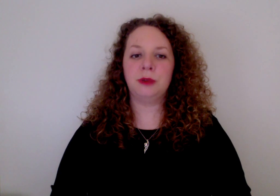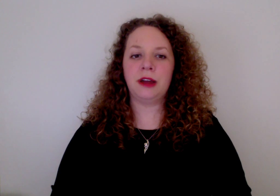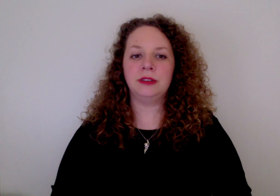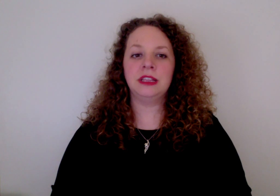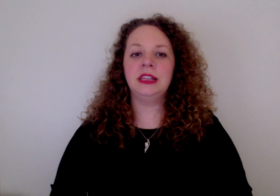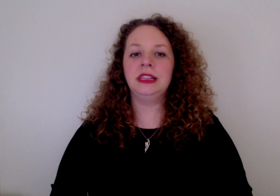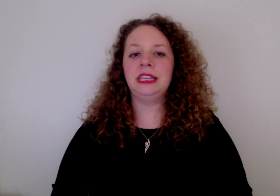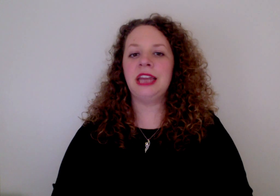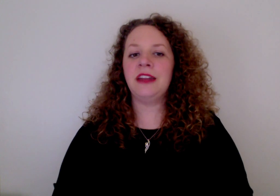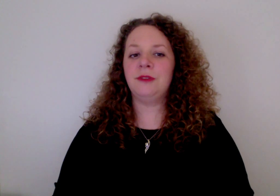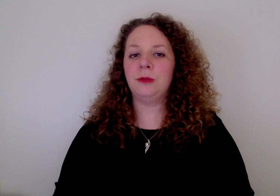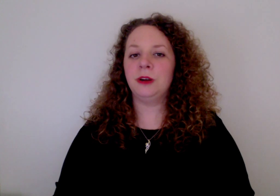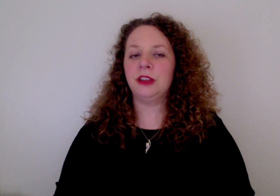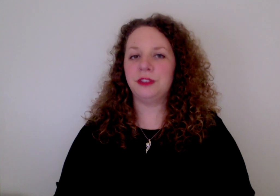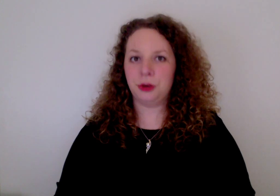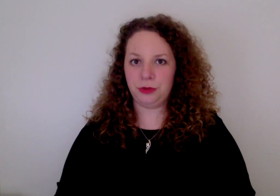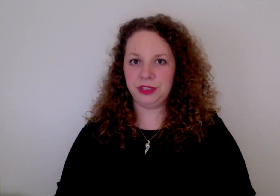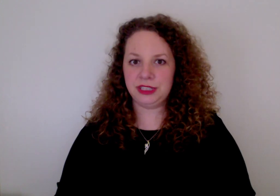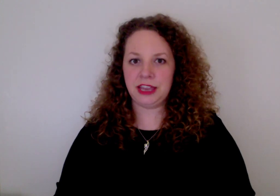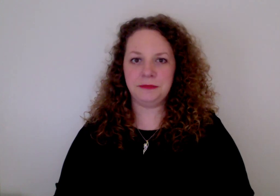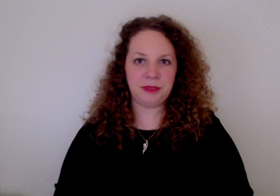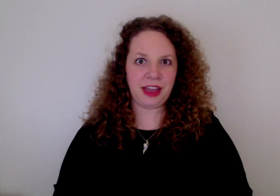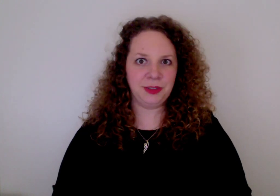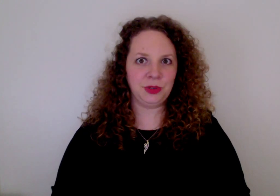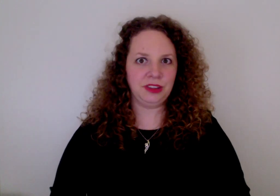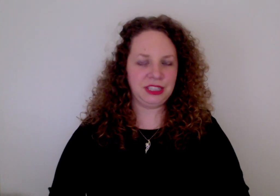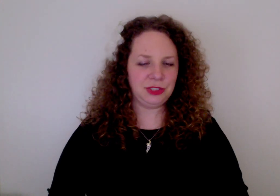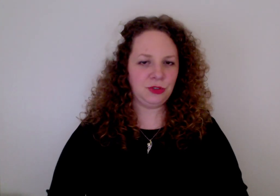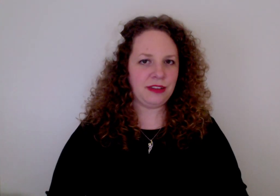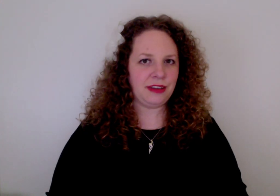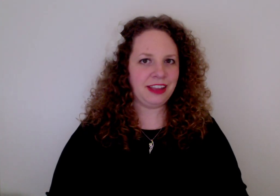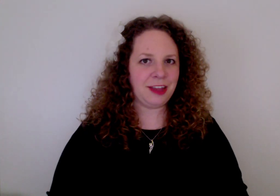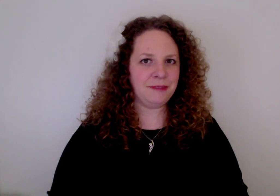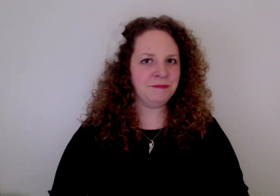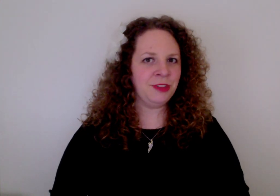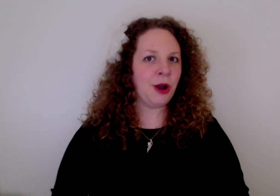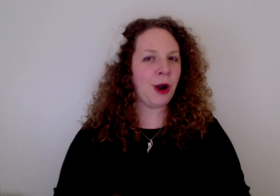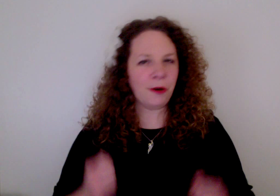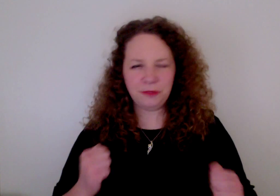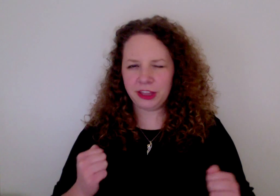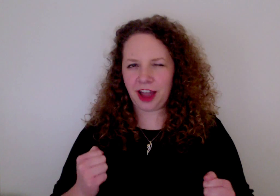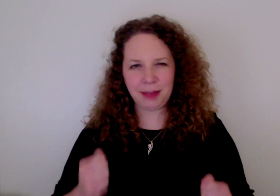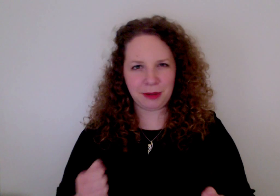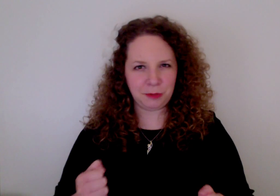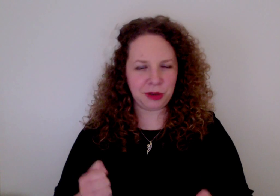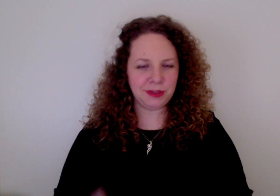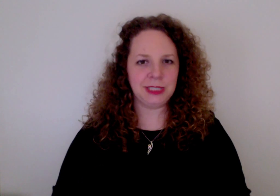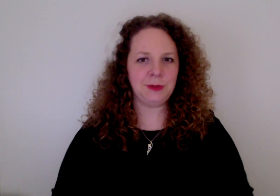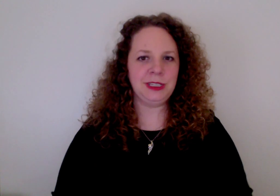brows, lean head forward, and then hold the sign. Okay, so let's try that again. Hopefully I'm on point with this one as